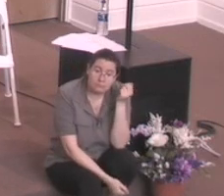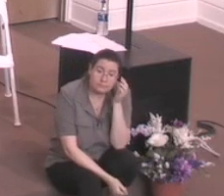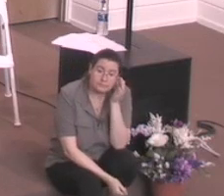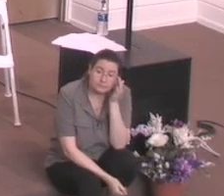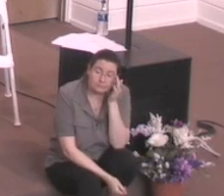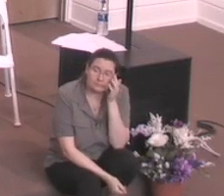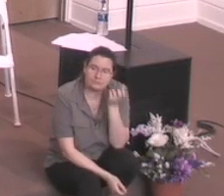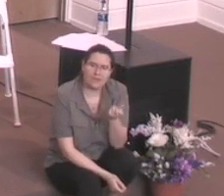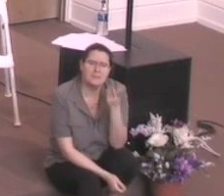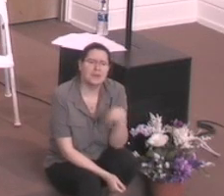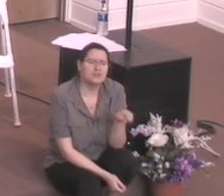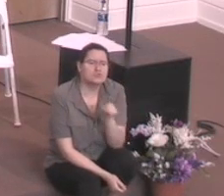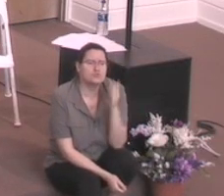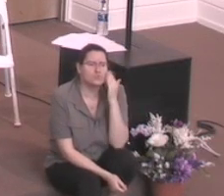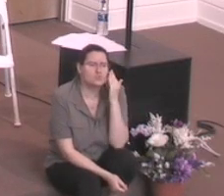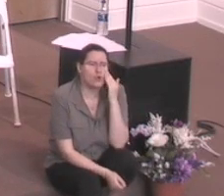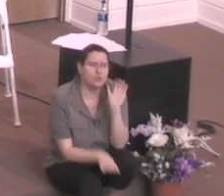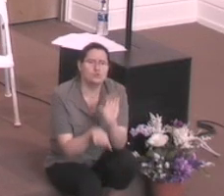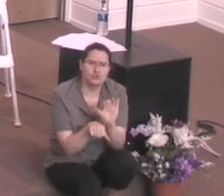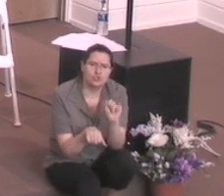How many of you know church is fun?